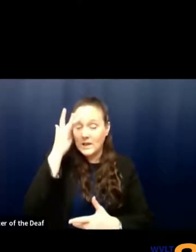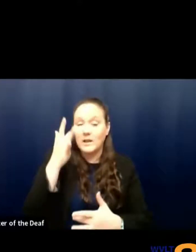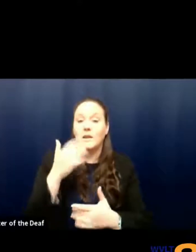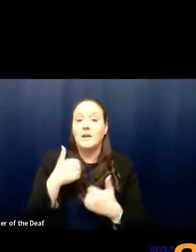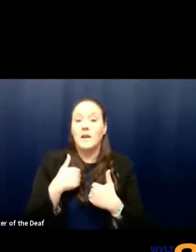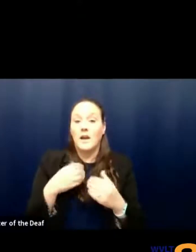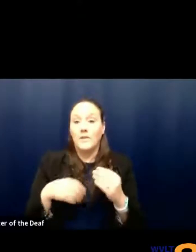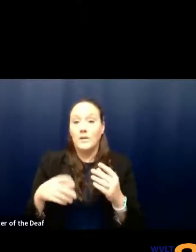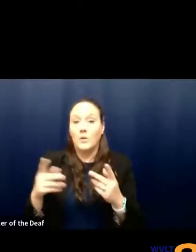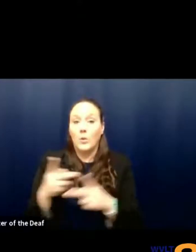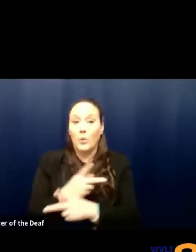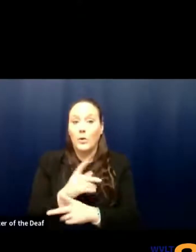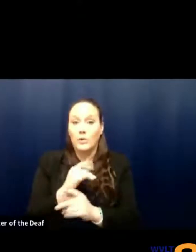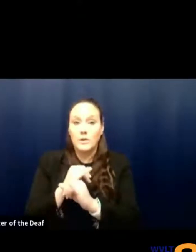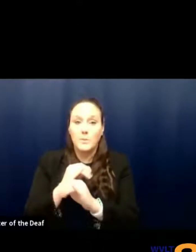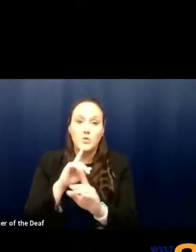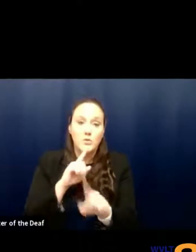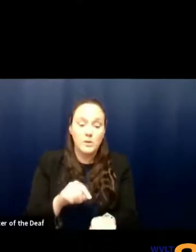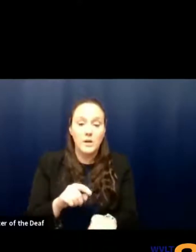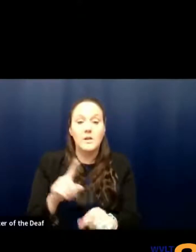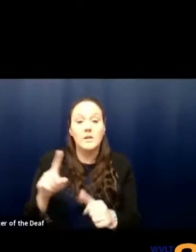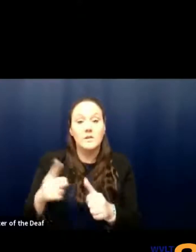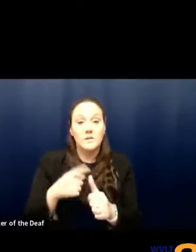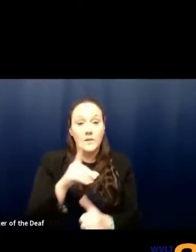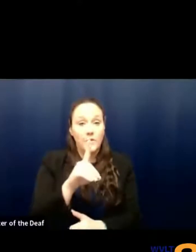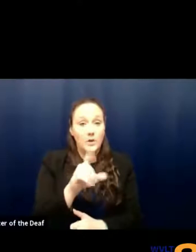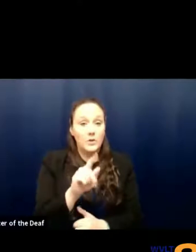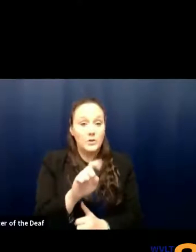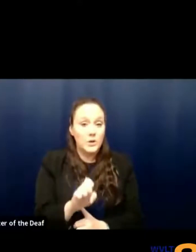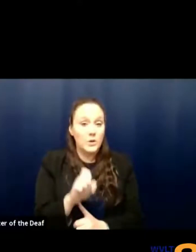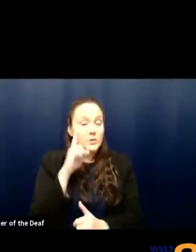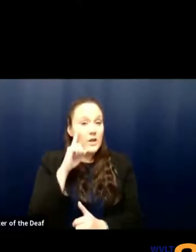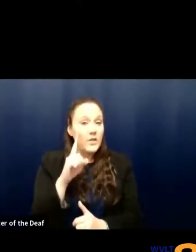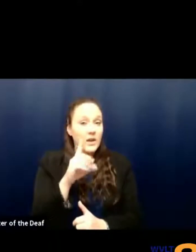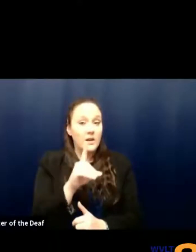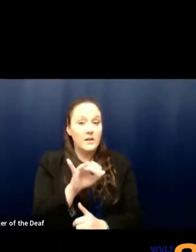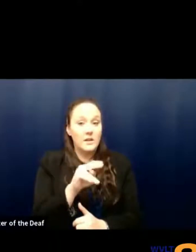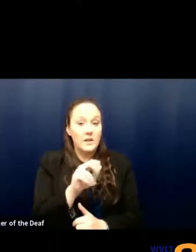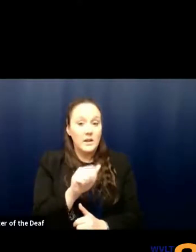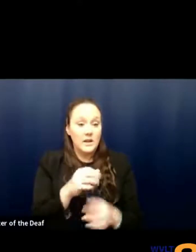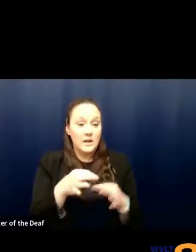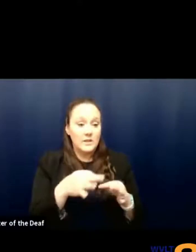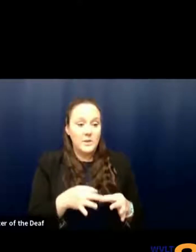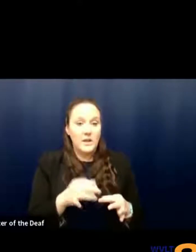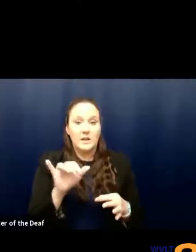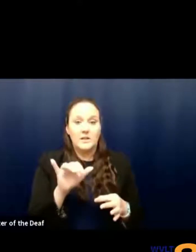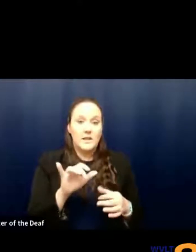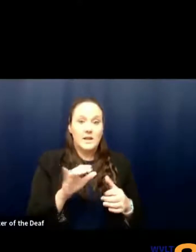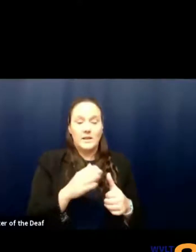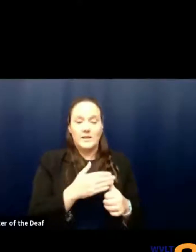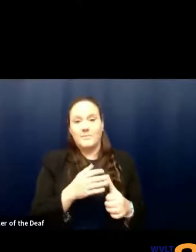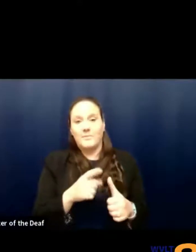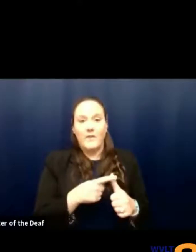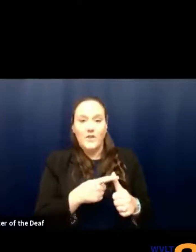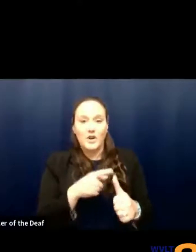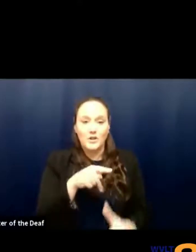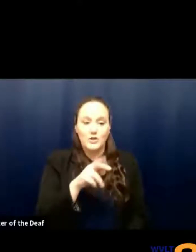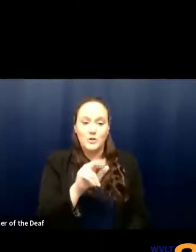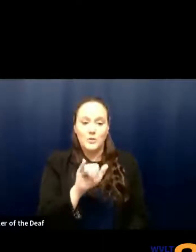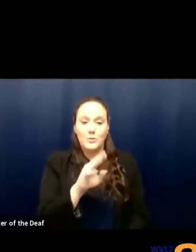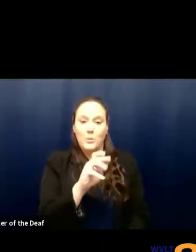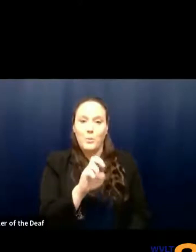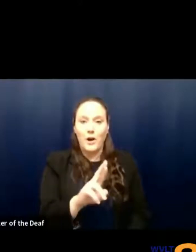So with these vaccines, the first dose, I think Dina has described it here as being your primer. It's kind of getting you ready to go. And the second dose is